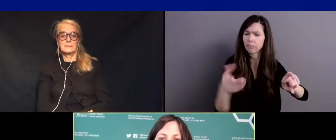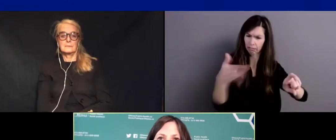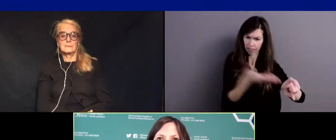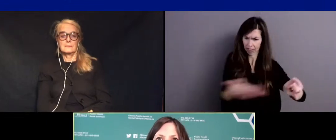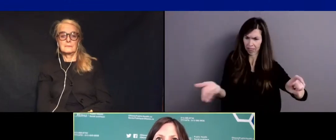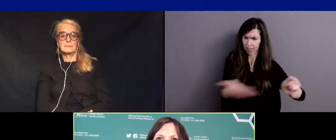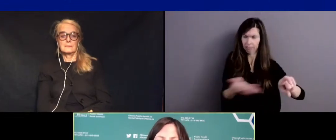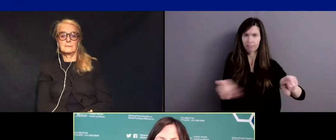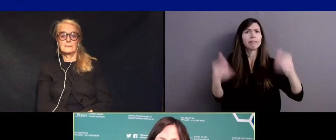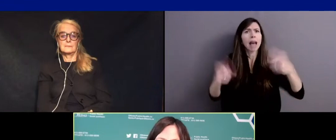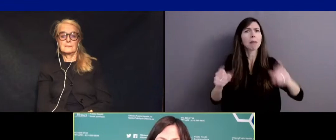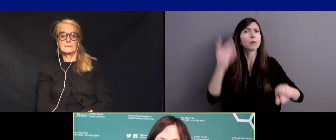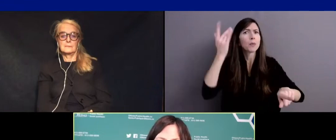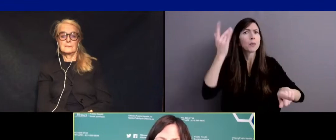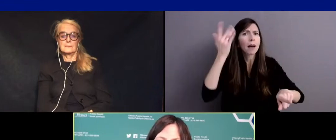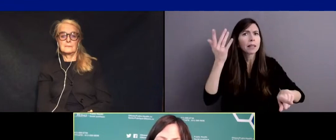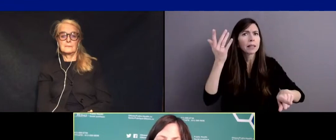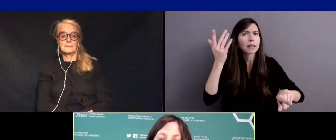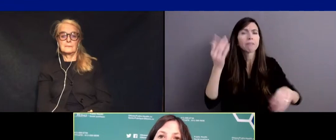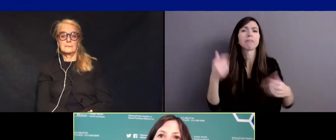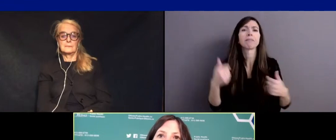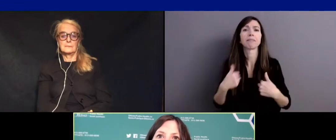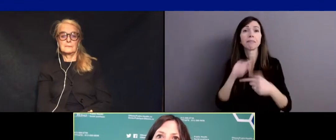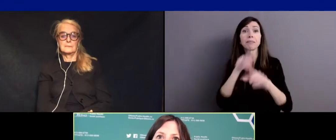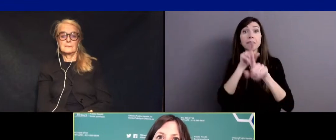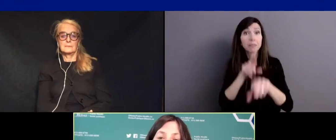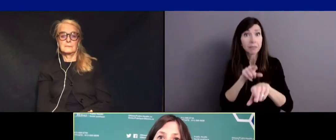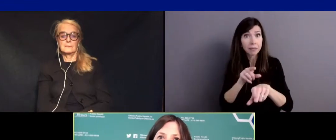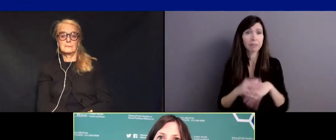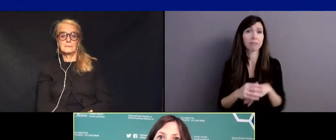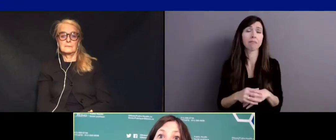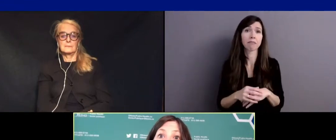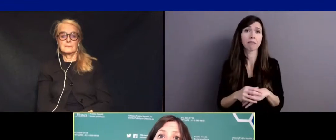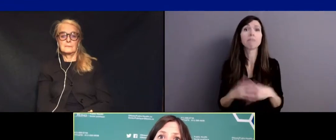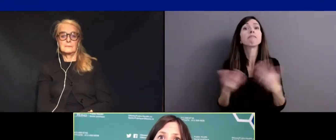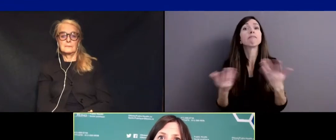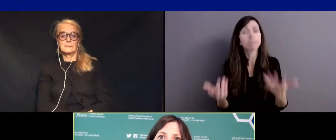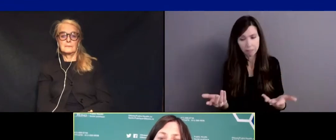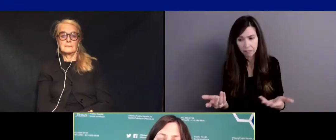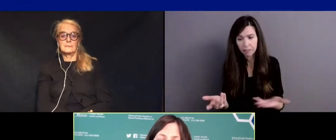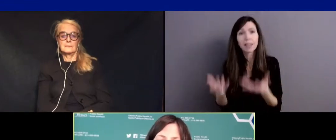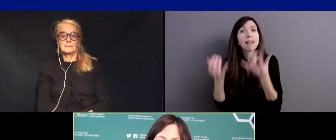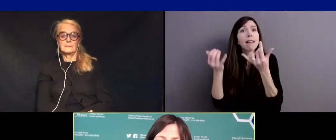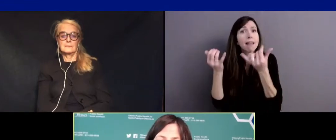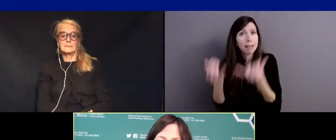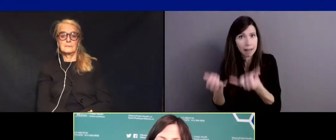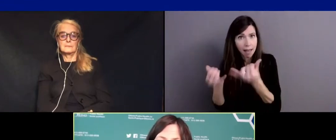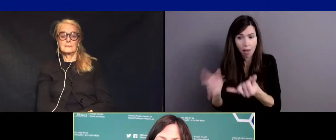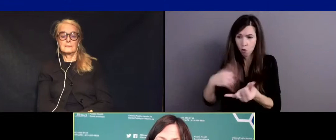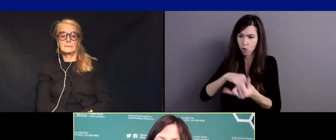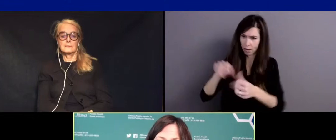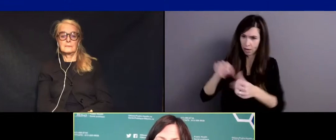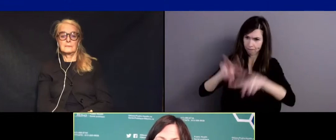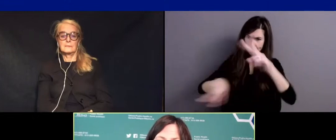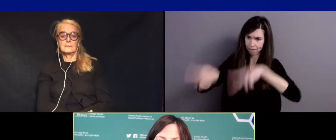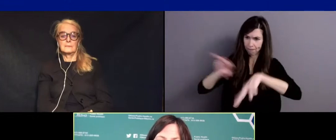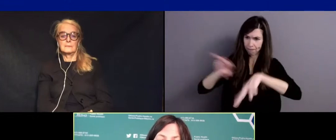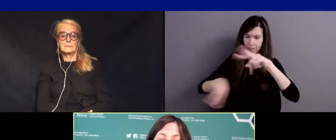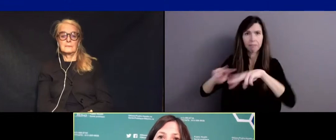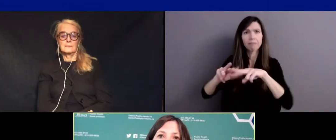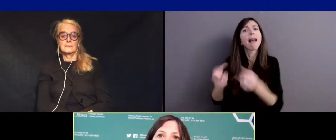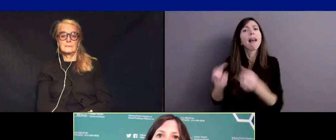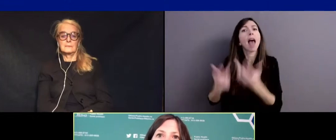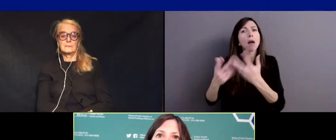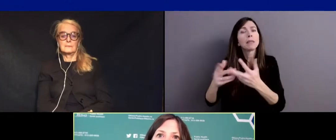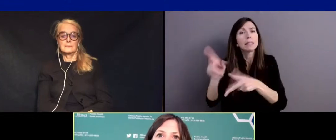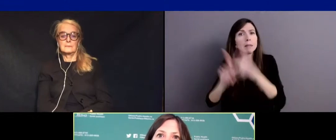Yes, so what we are looking at there is the number of people being tested through the assessment centers. And it